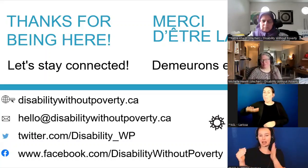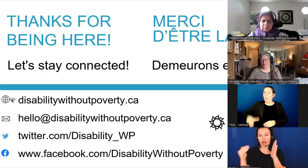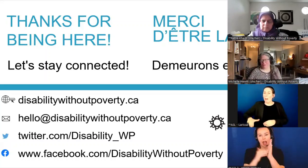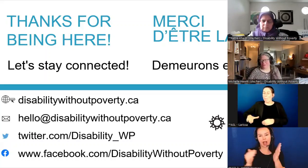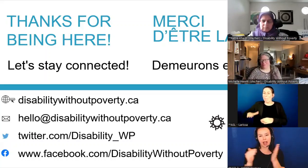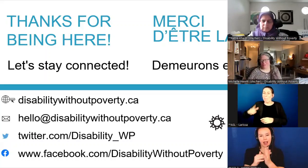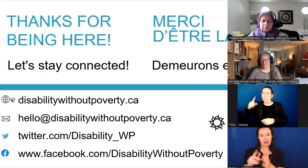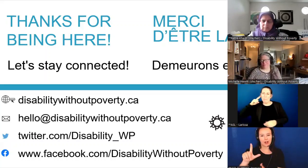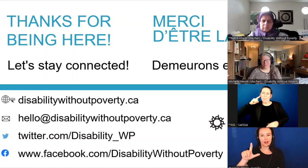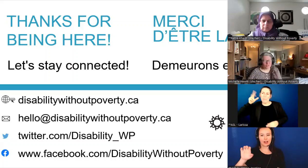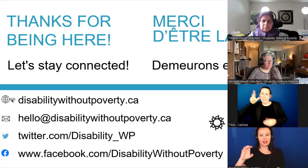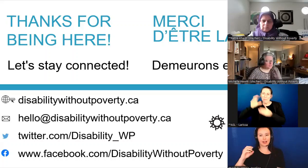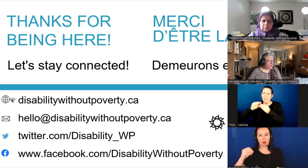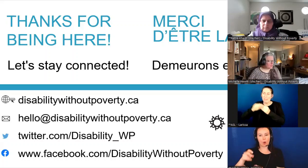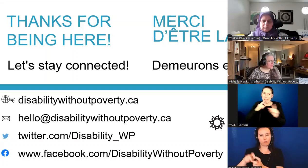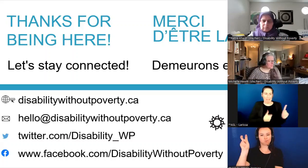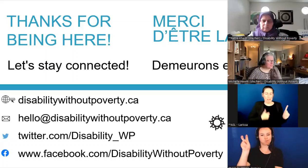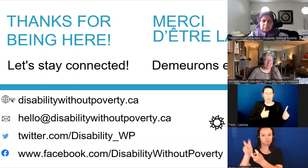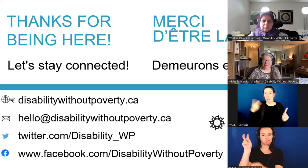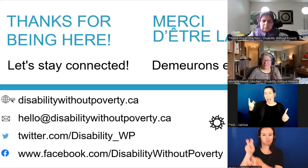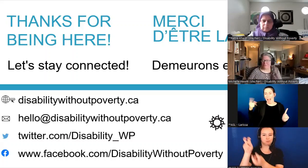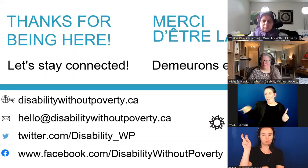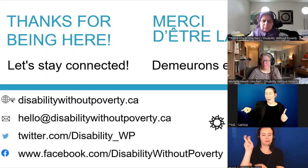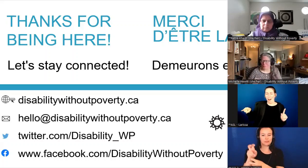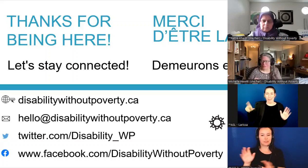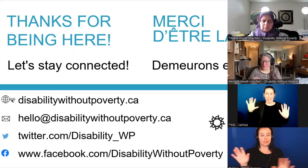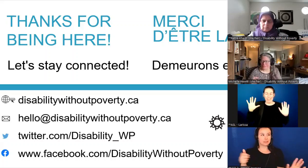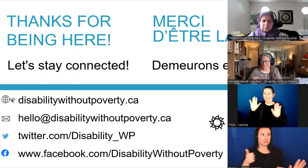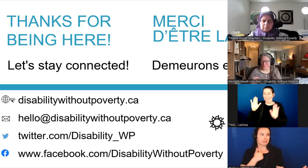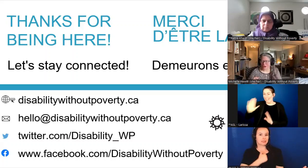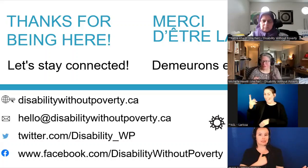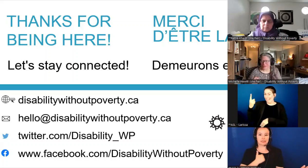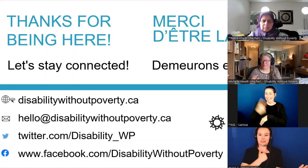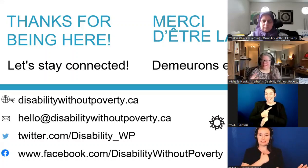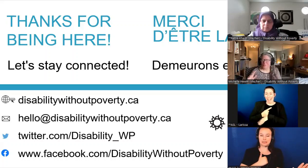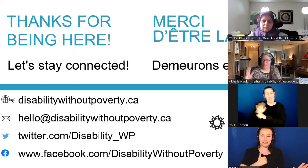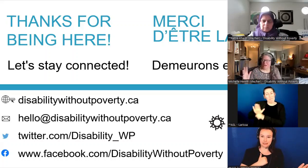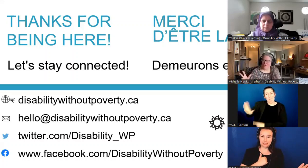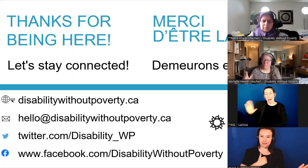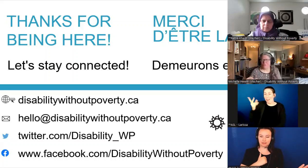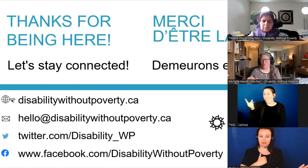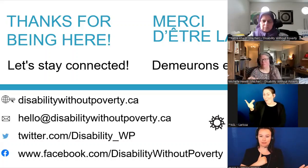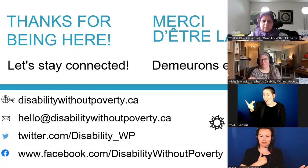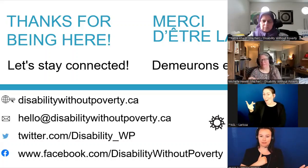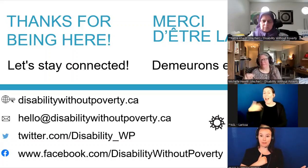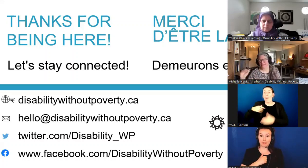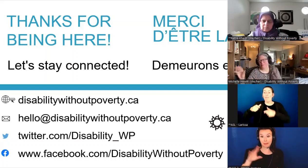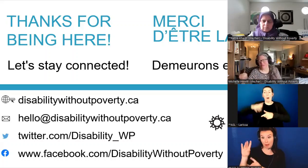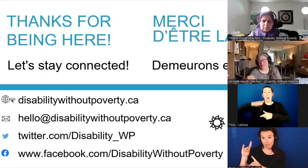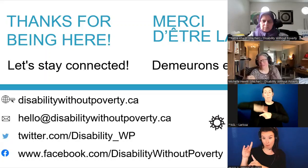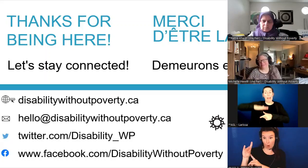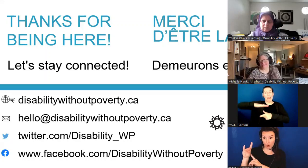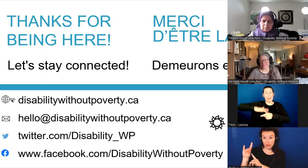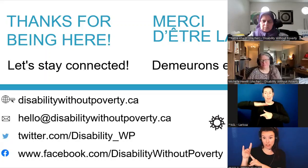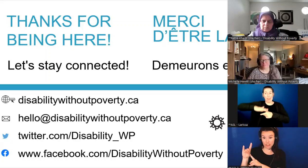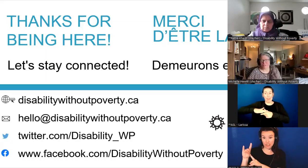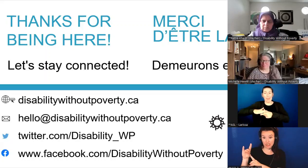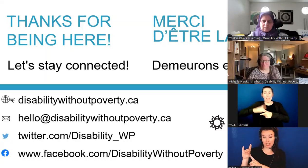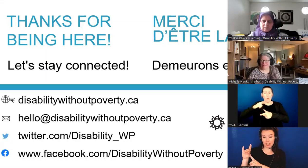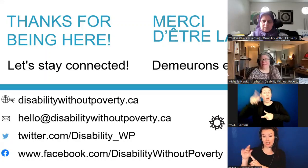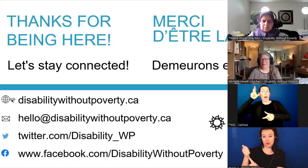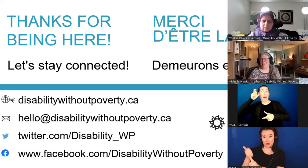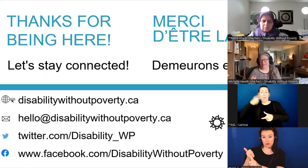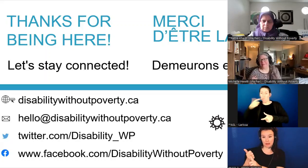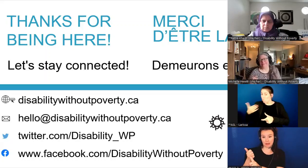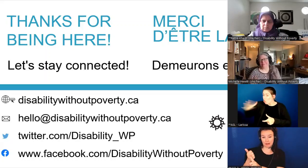This can you believe my service dog is just he's having a moment. He is a dog, and that's we have a button that he presses and it tells him he's a good